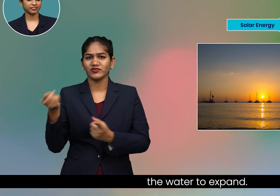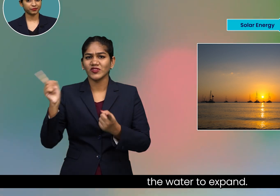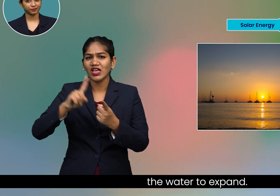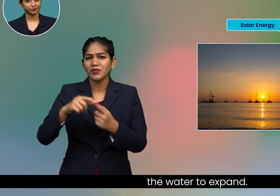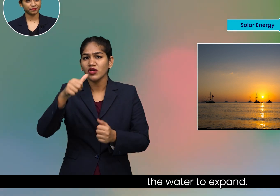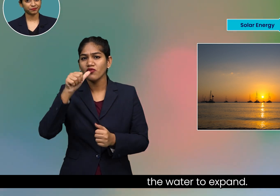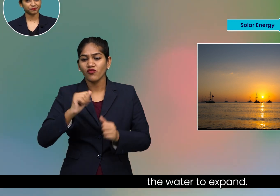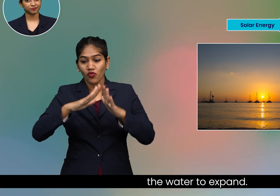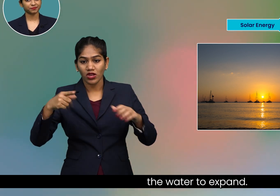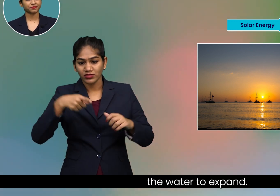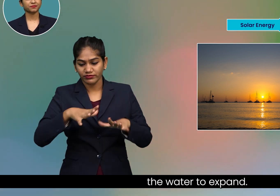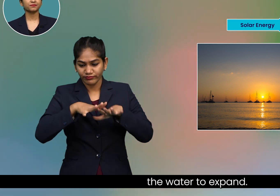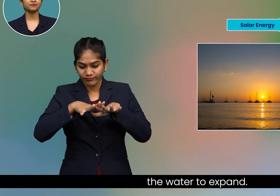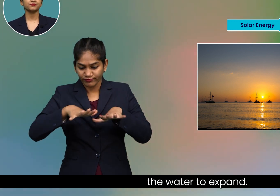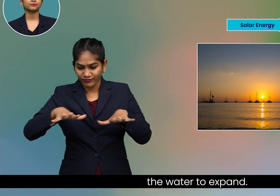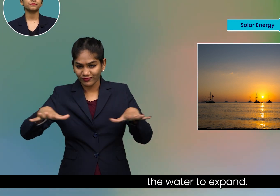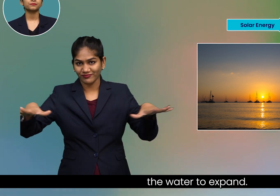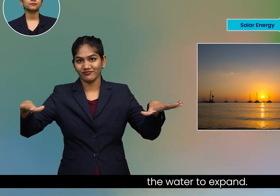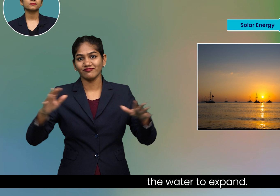expand.